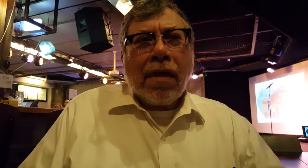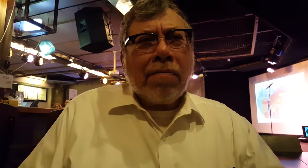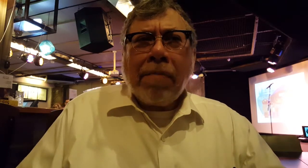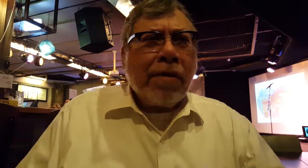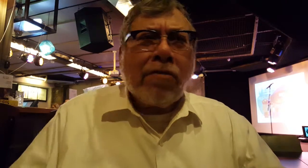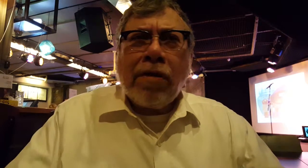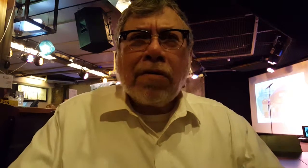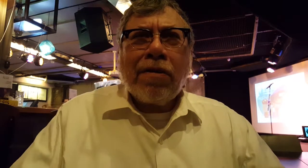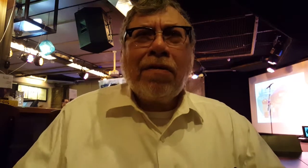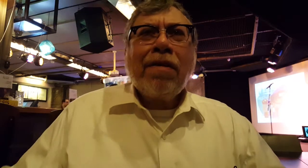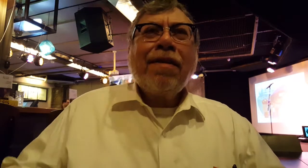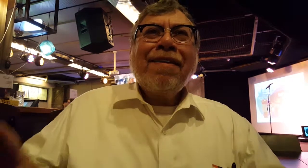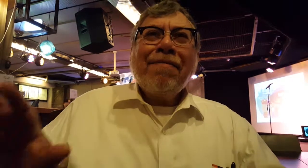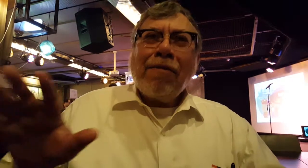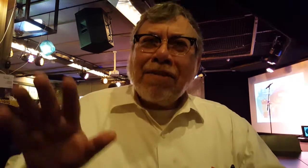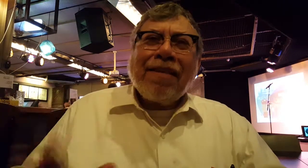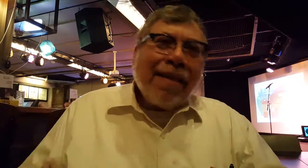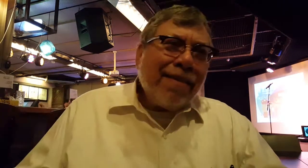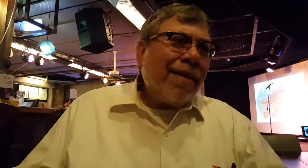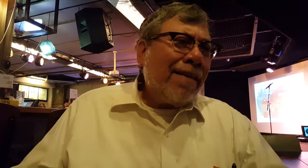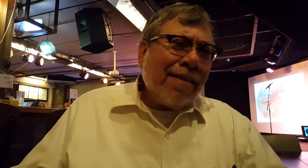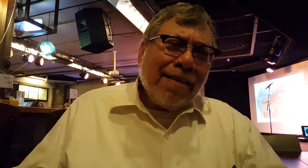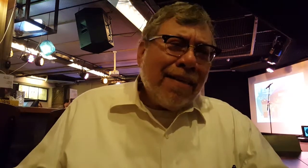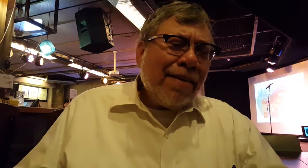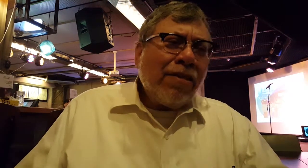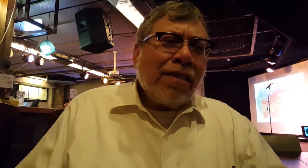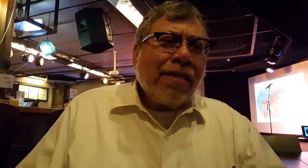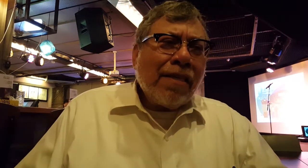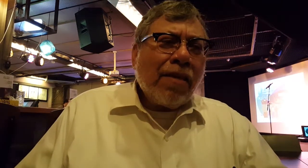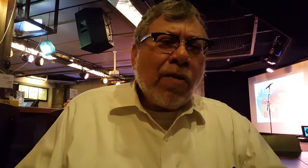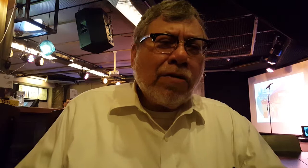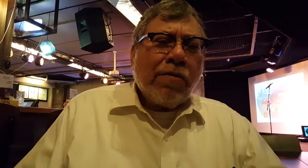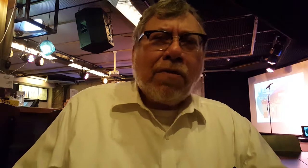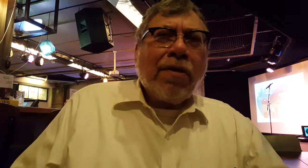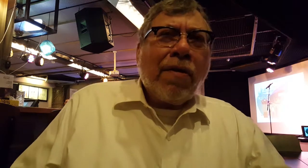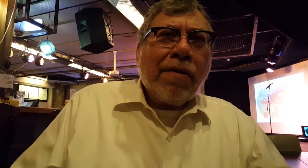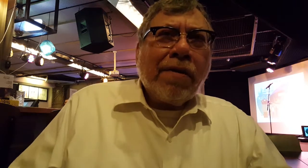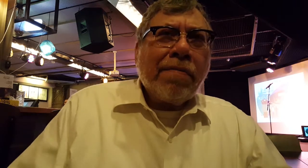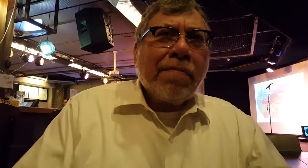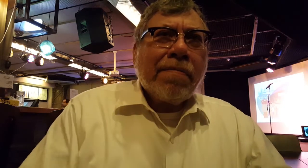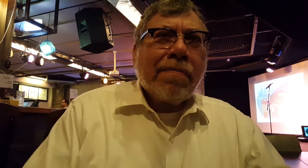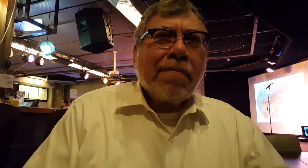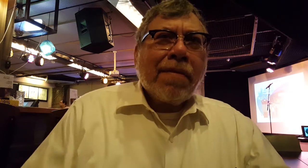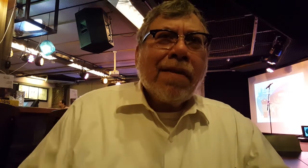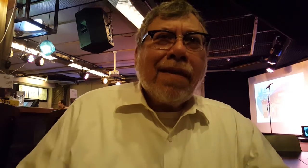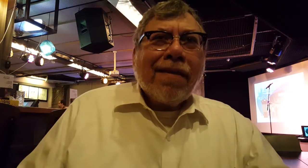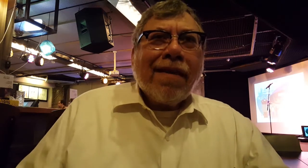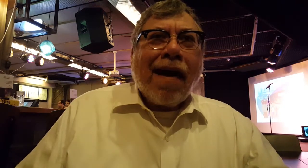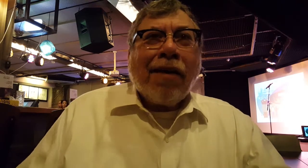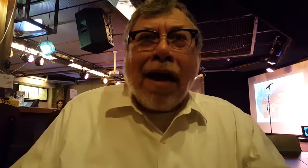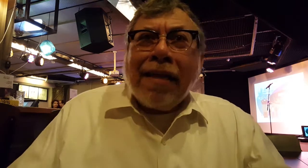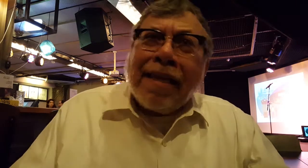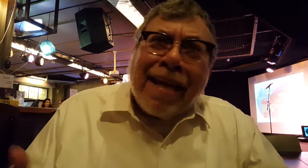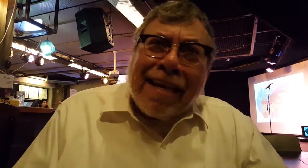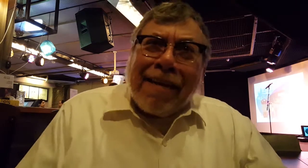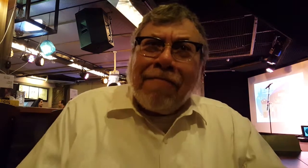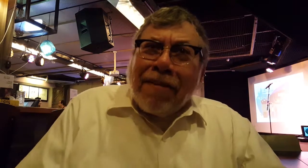not being critical. I'm just saying, it's a question of priority. Yeah. I don't know how you get funding,